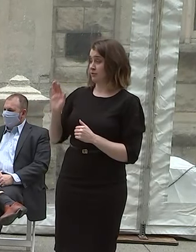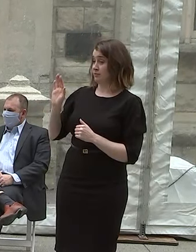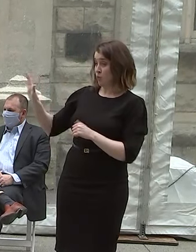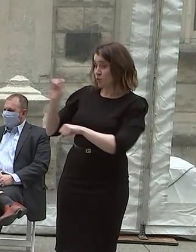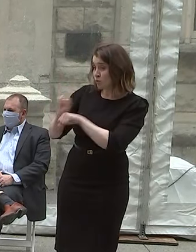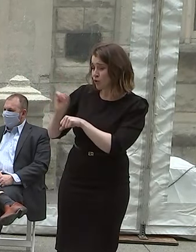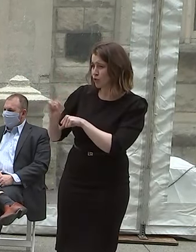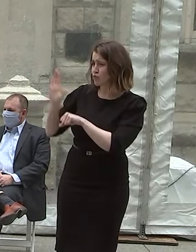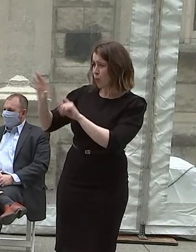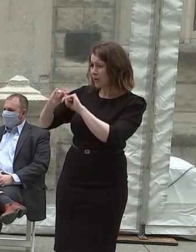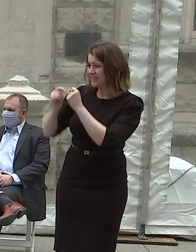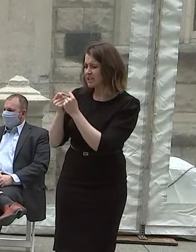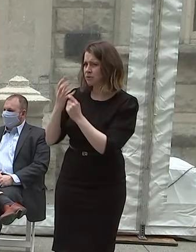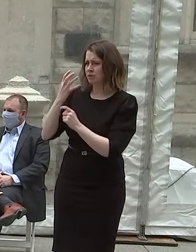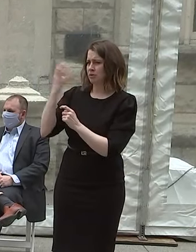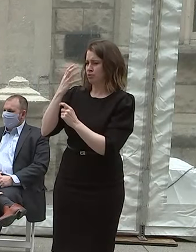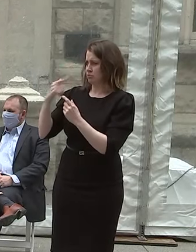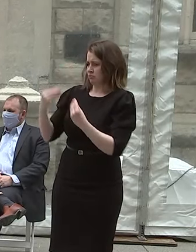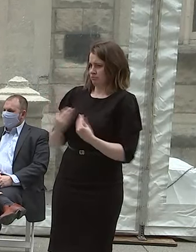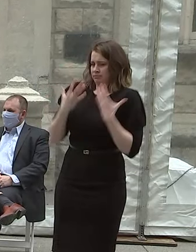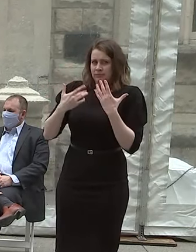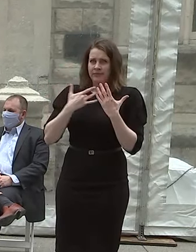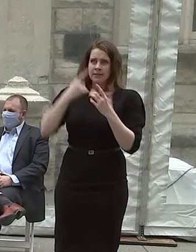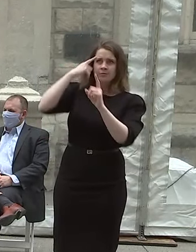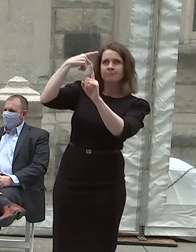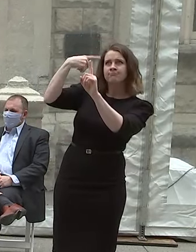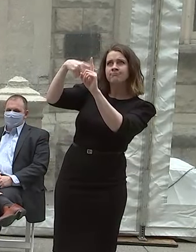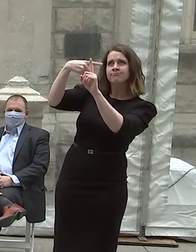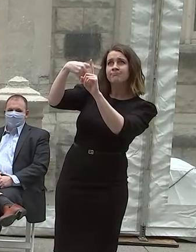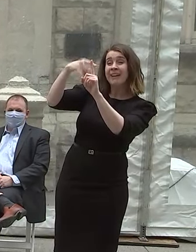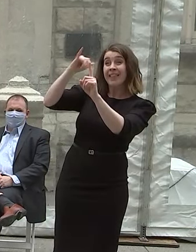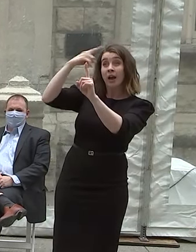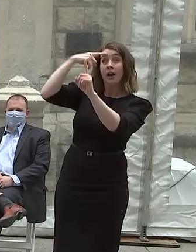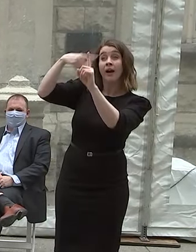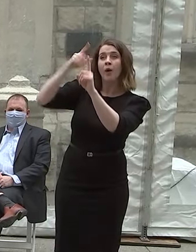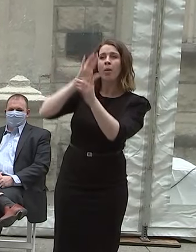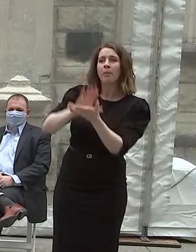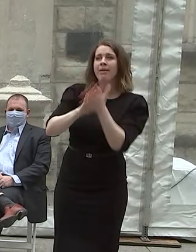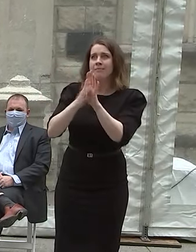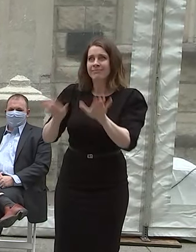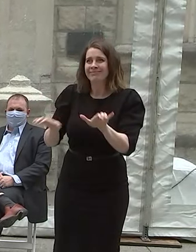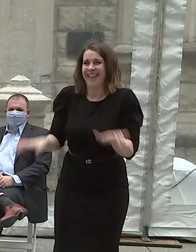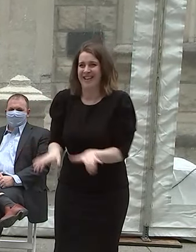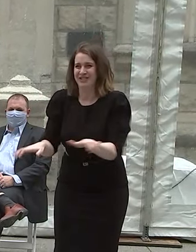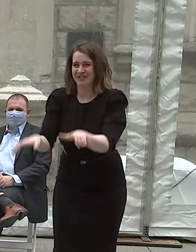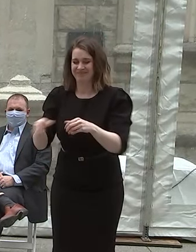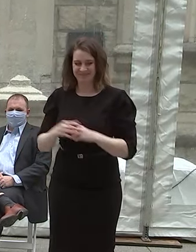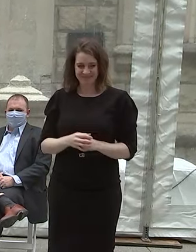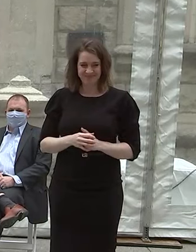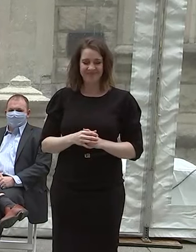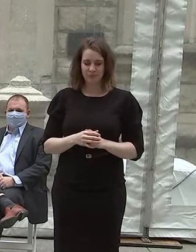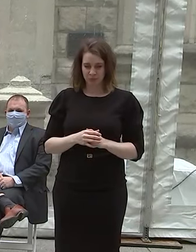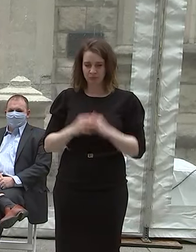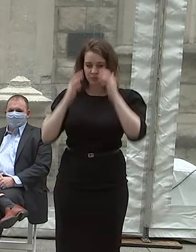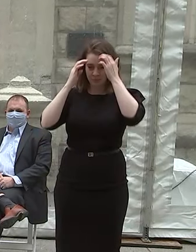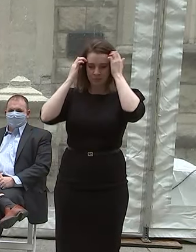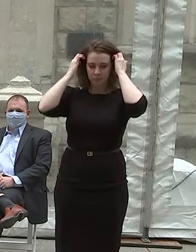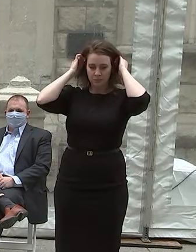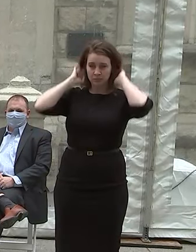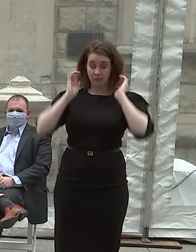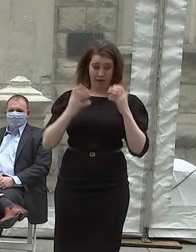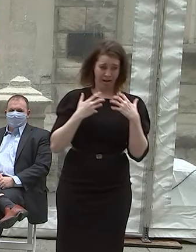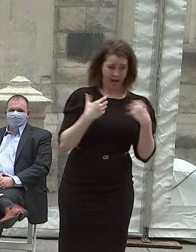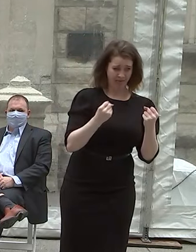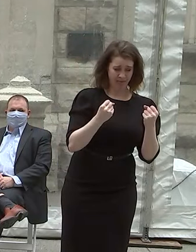are doing to give us hope and turn hope into action. Health and safety will always